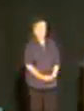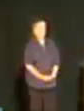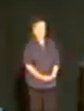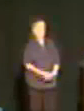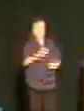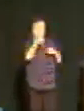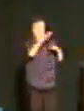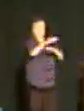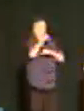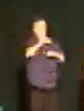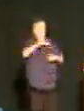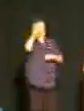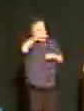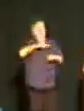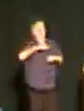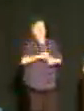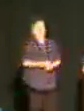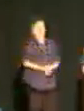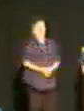Good afternoon, ladies and gentlemen.